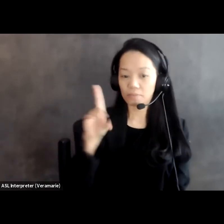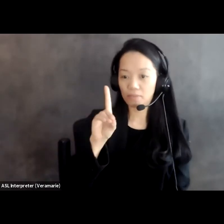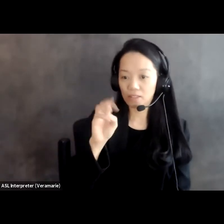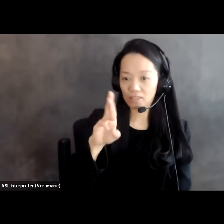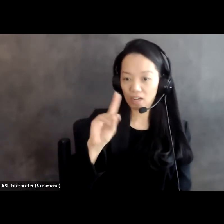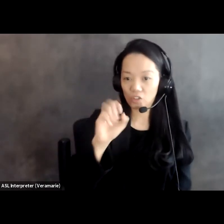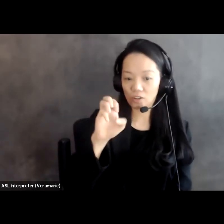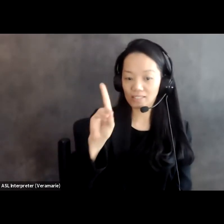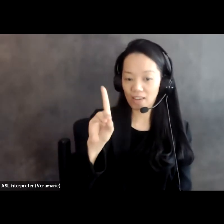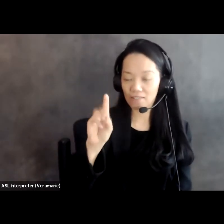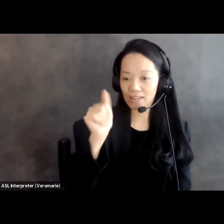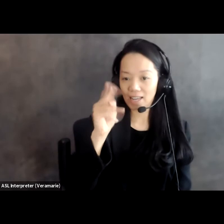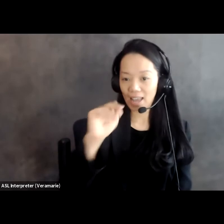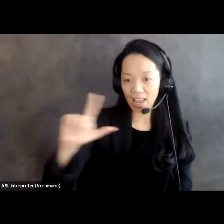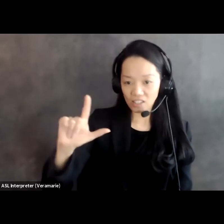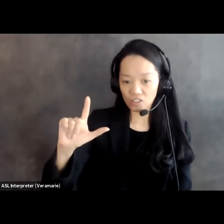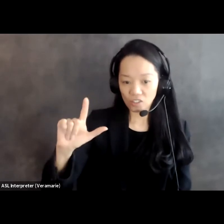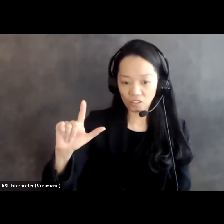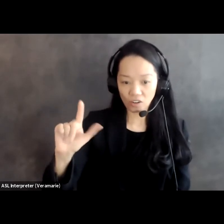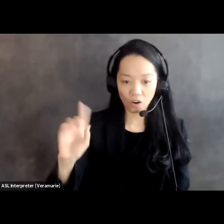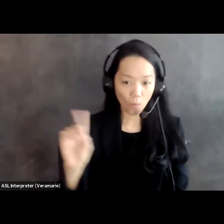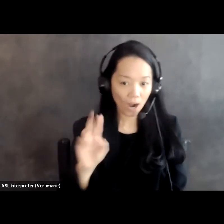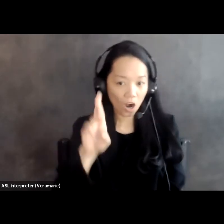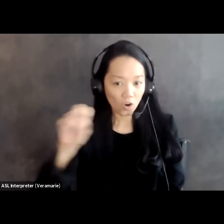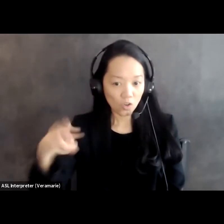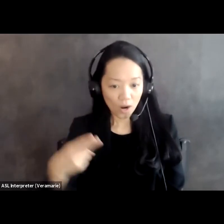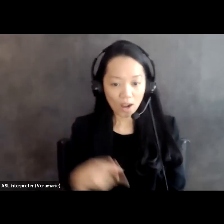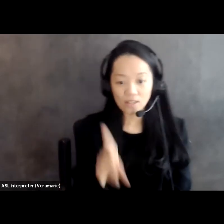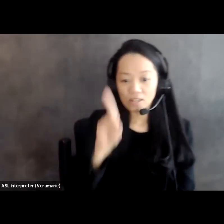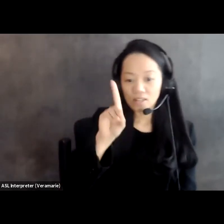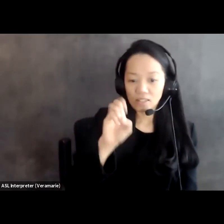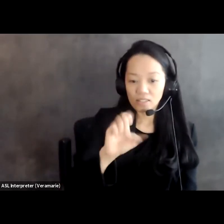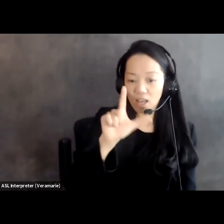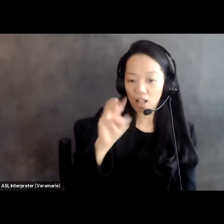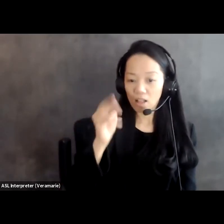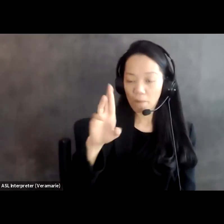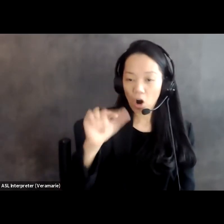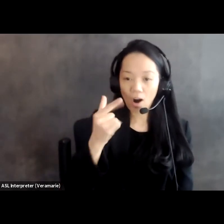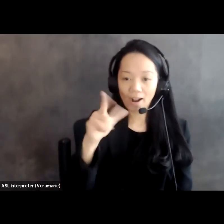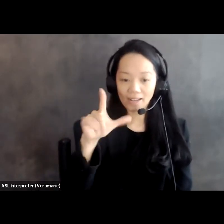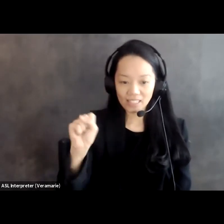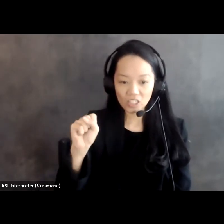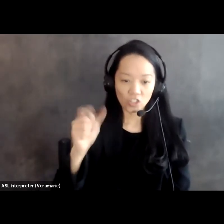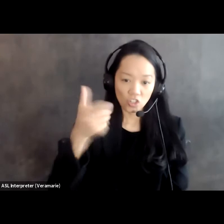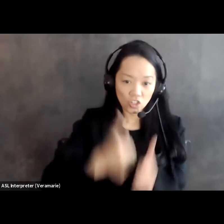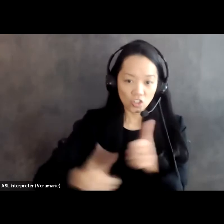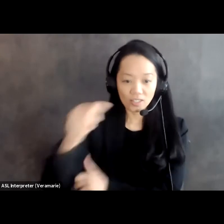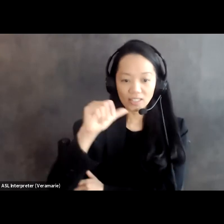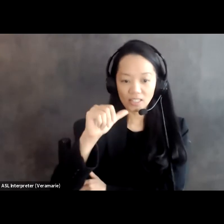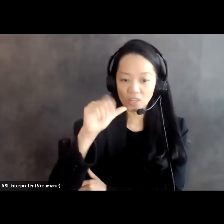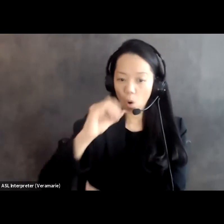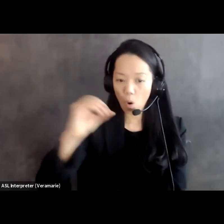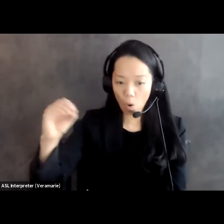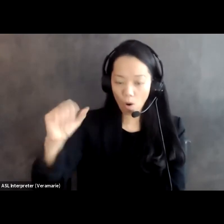Ansel of Rush, Delmar Gillis, Chief Operating Officer of Elevate Energy,